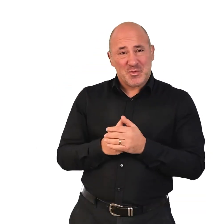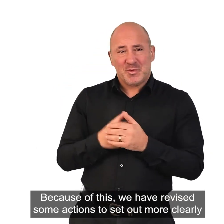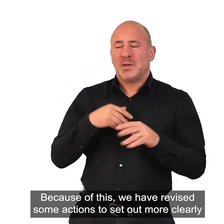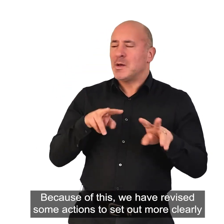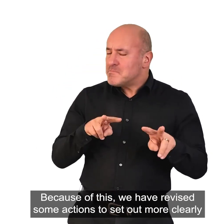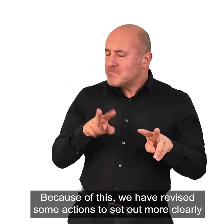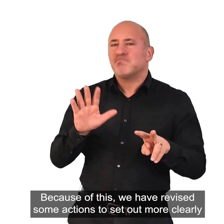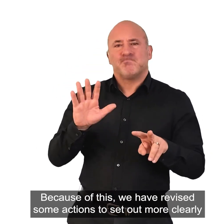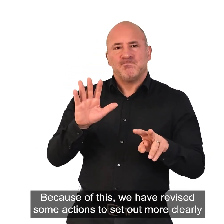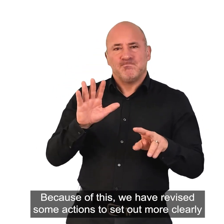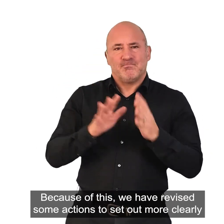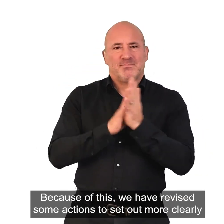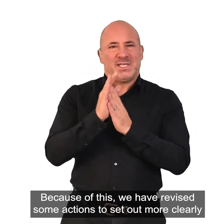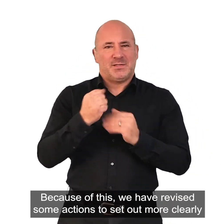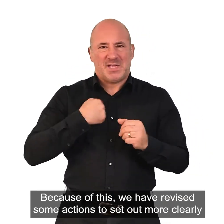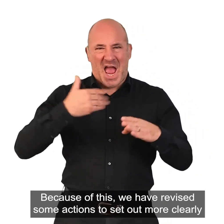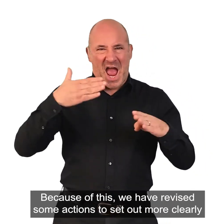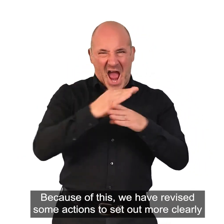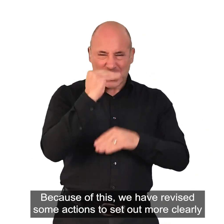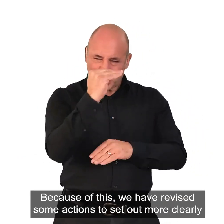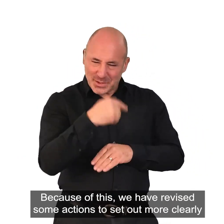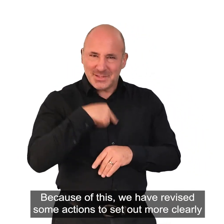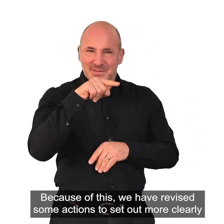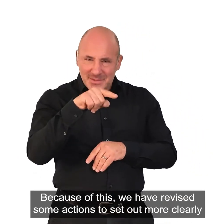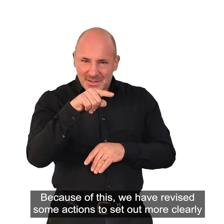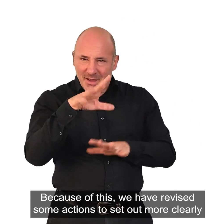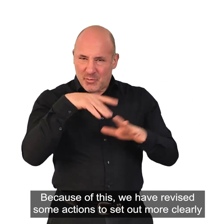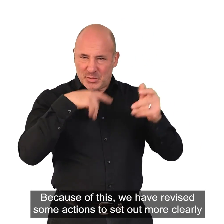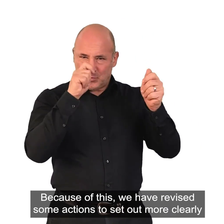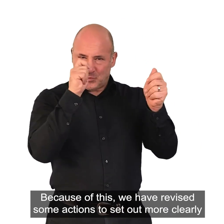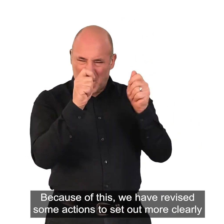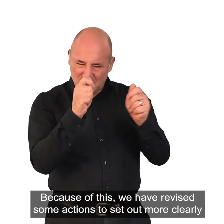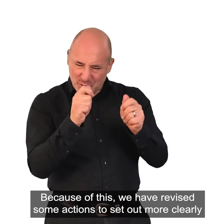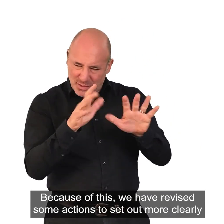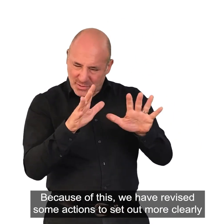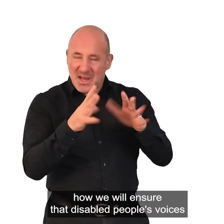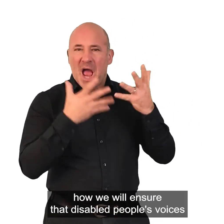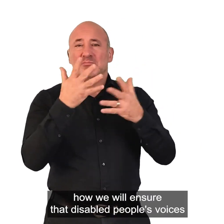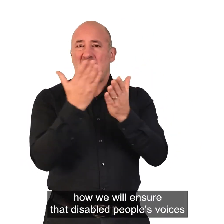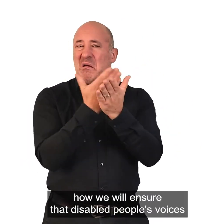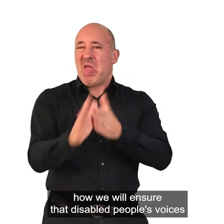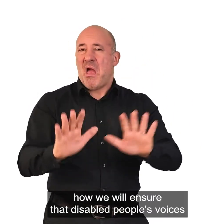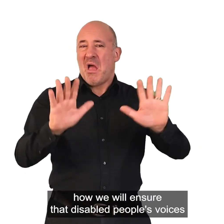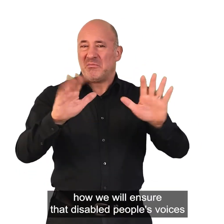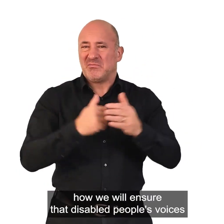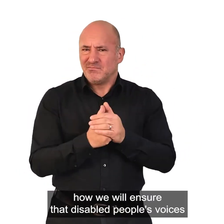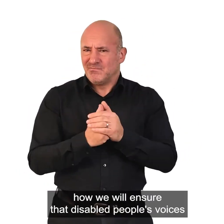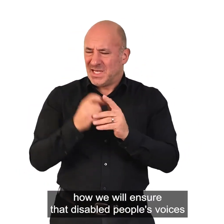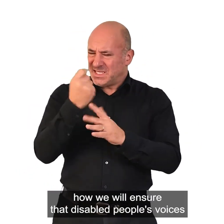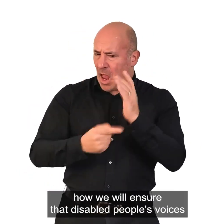service delivery. Because of this, we have revised some actions to set out more clearly how we will ensure that